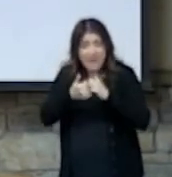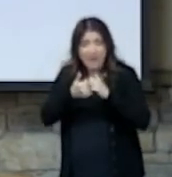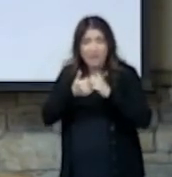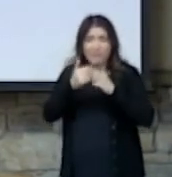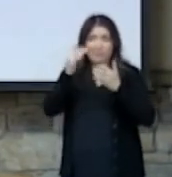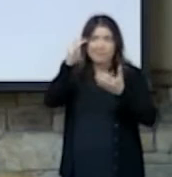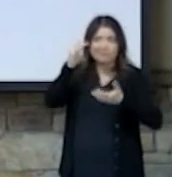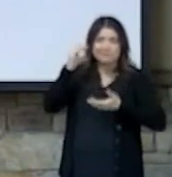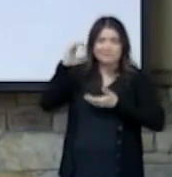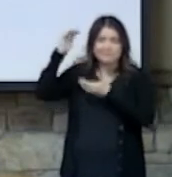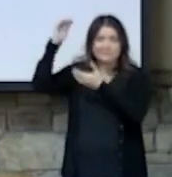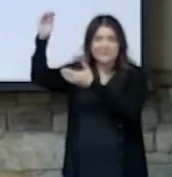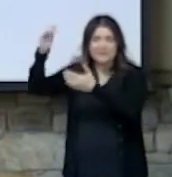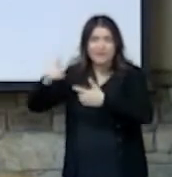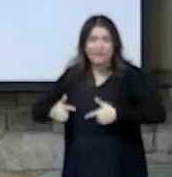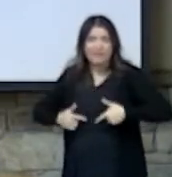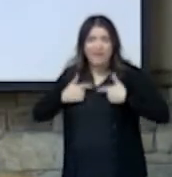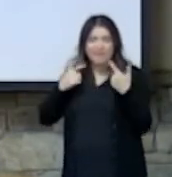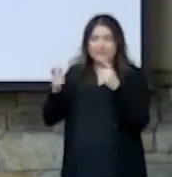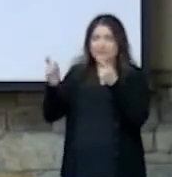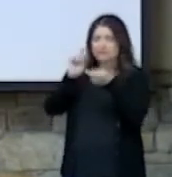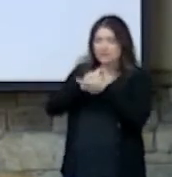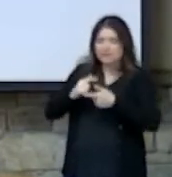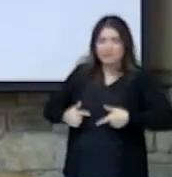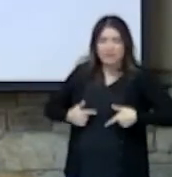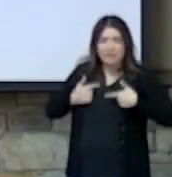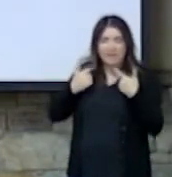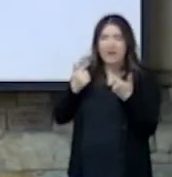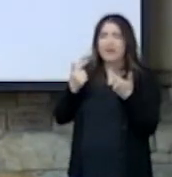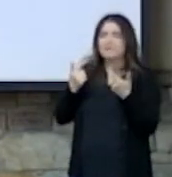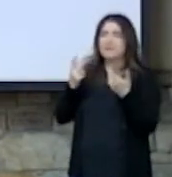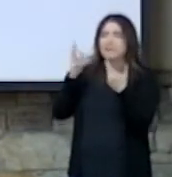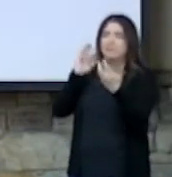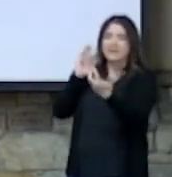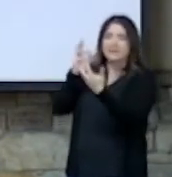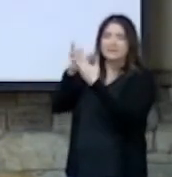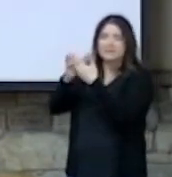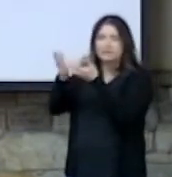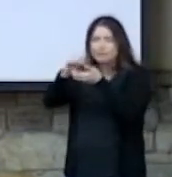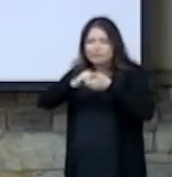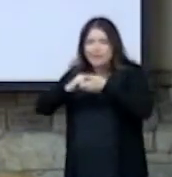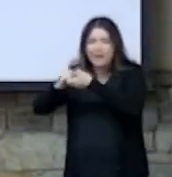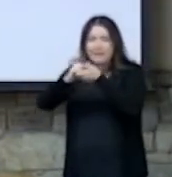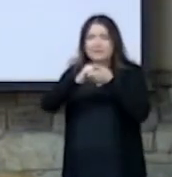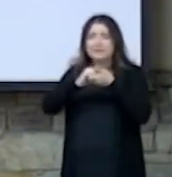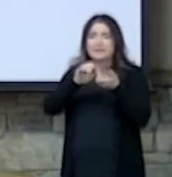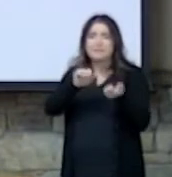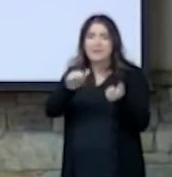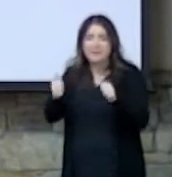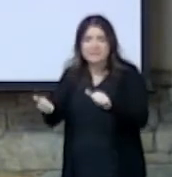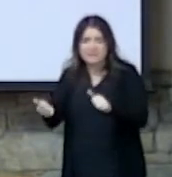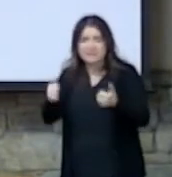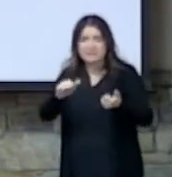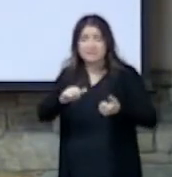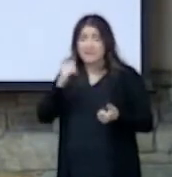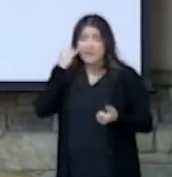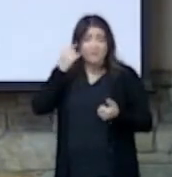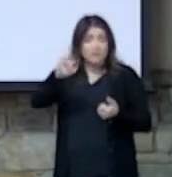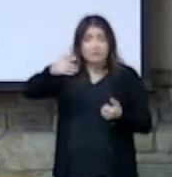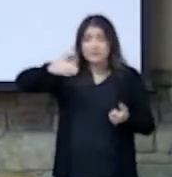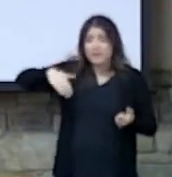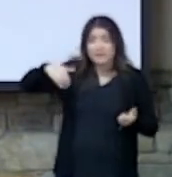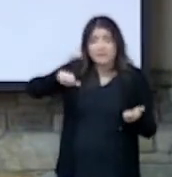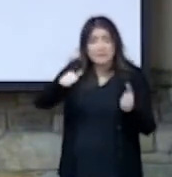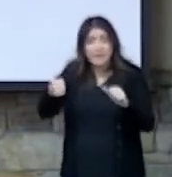by changing the way that we live to follow Him, by being united with Him in baptism. If you've never done that, we'd love to help you with that